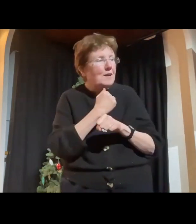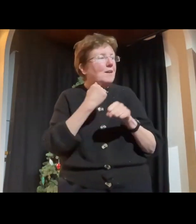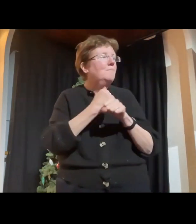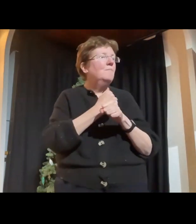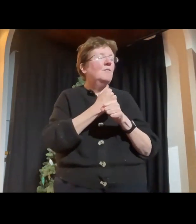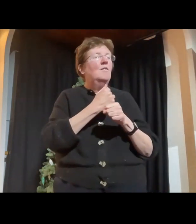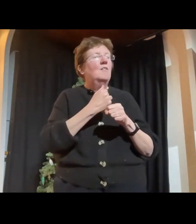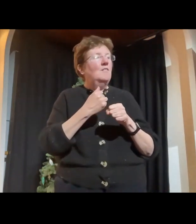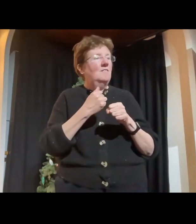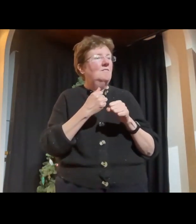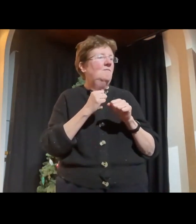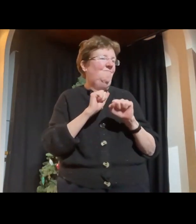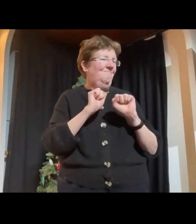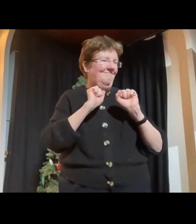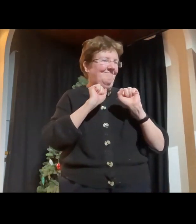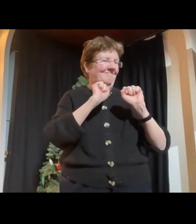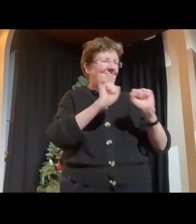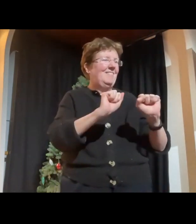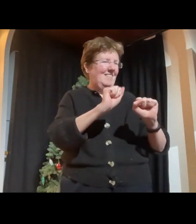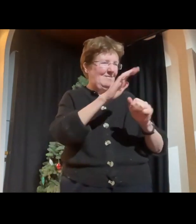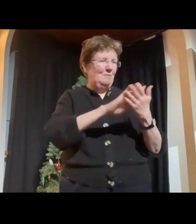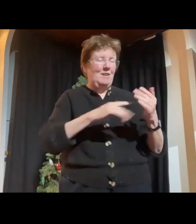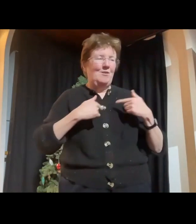So we use a lot of songs, a lot of games,